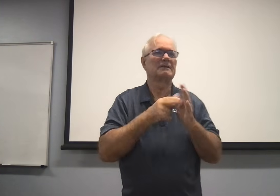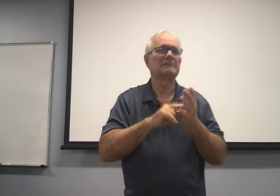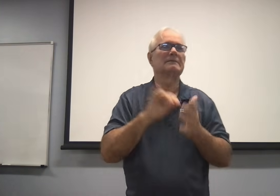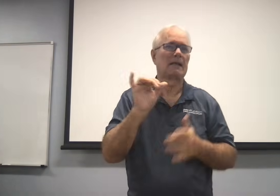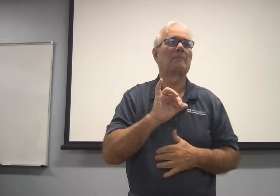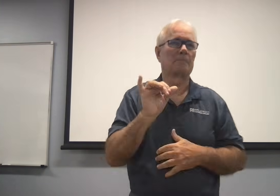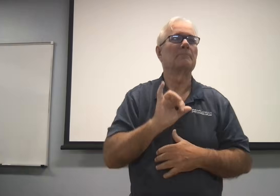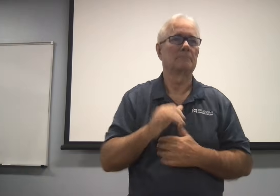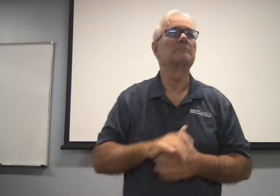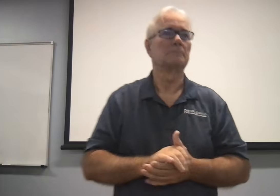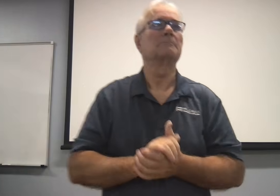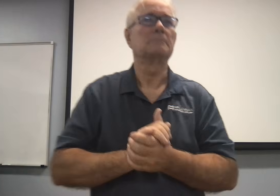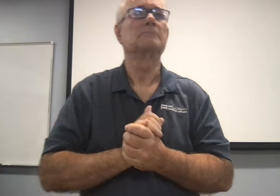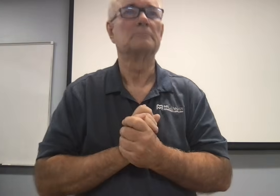It's the same meaning. Yes.